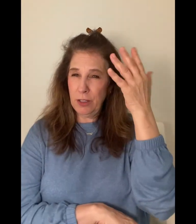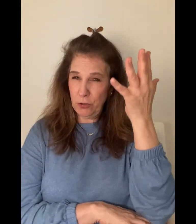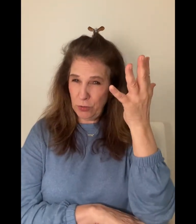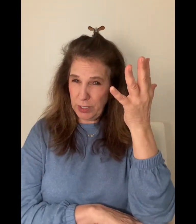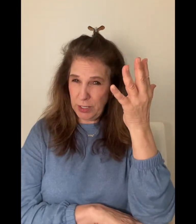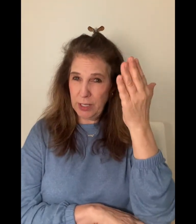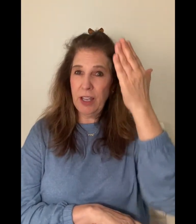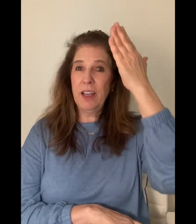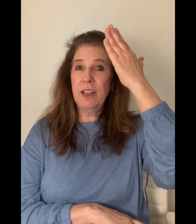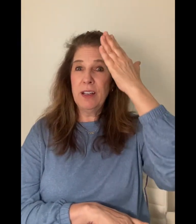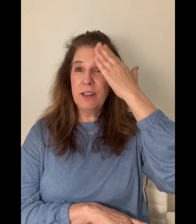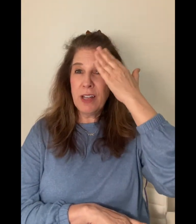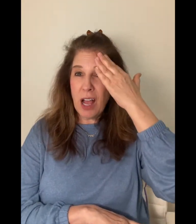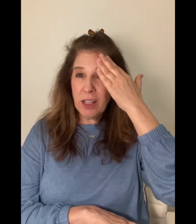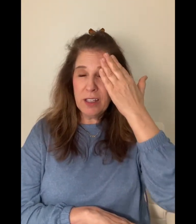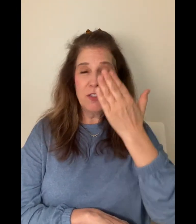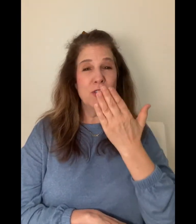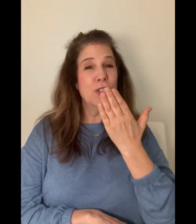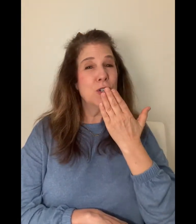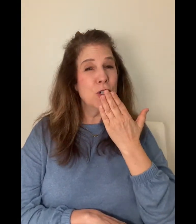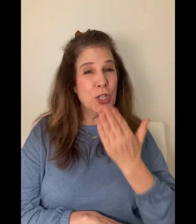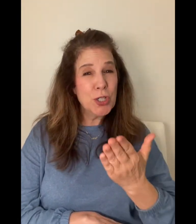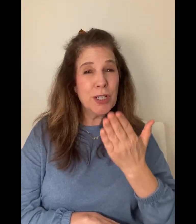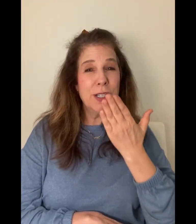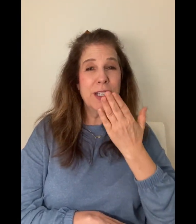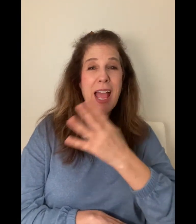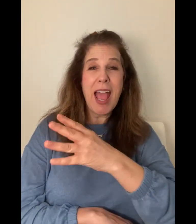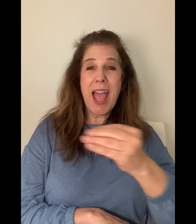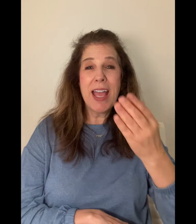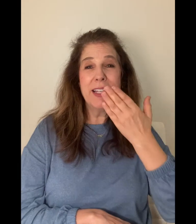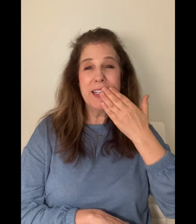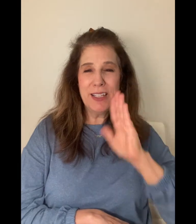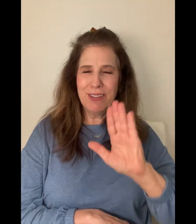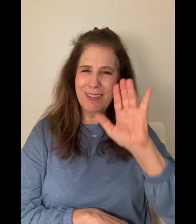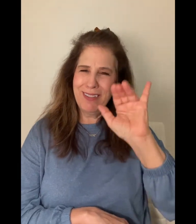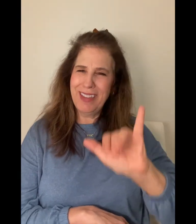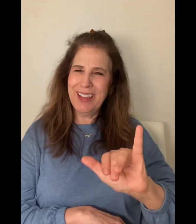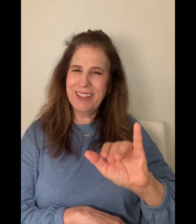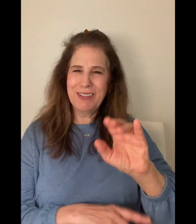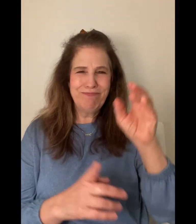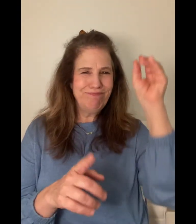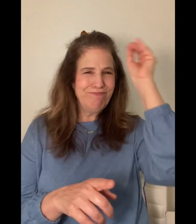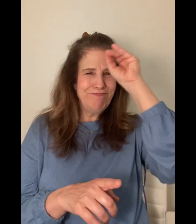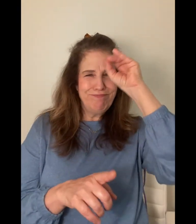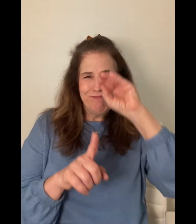snake, because it's not clear. It's not true and false. It's